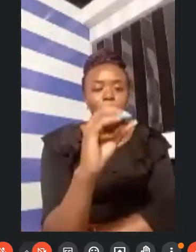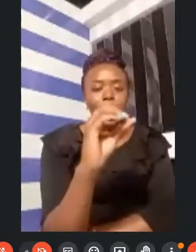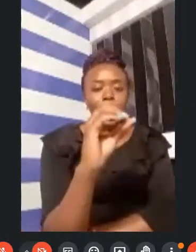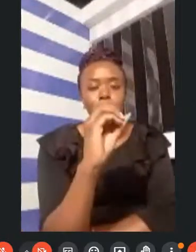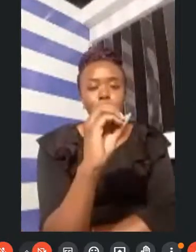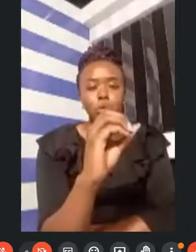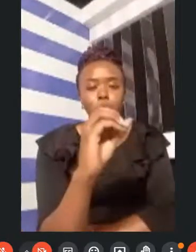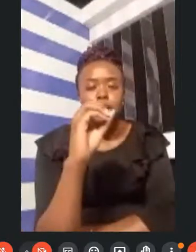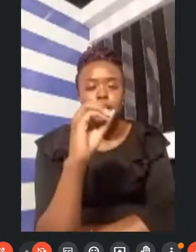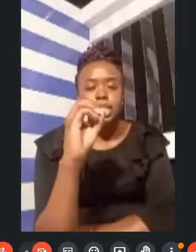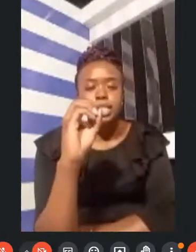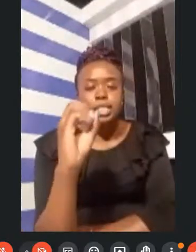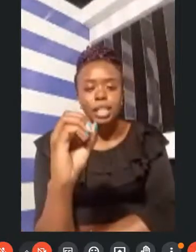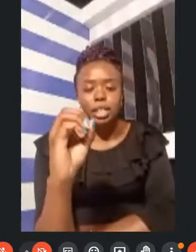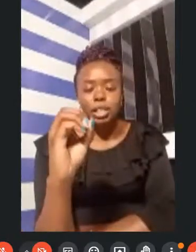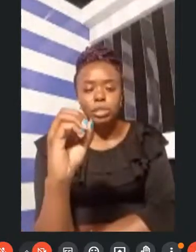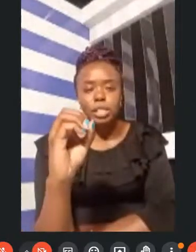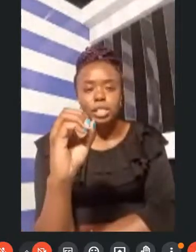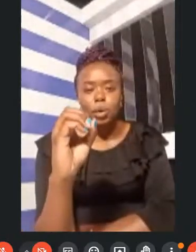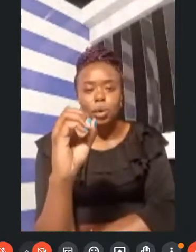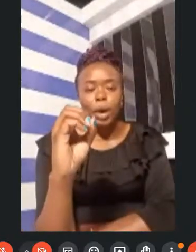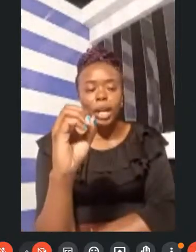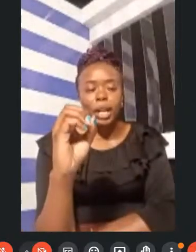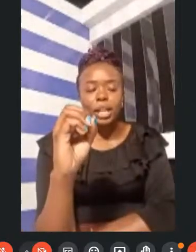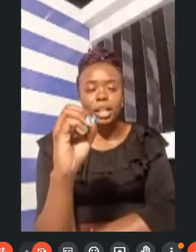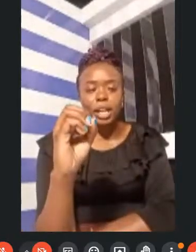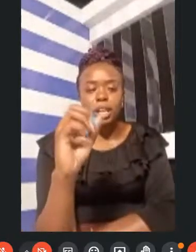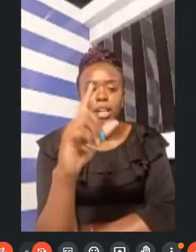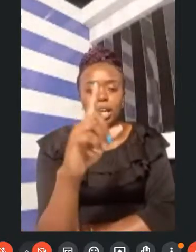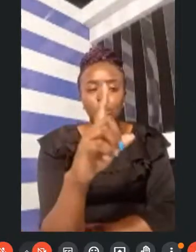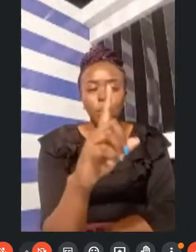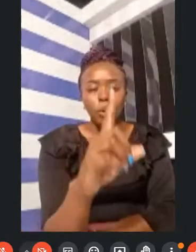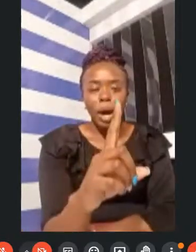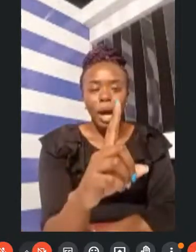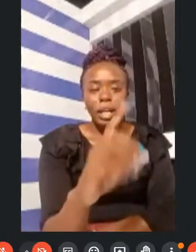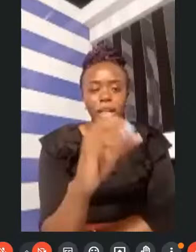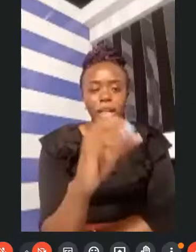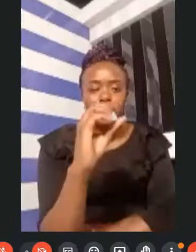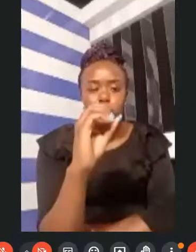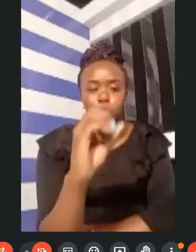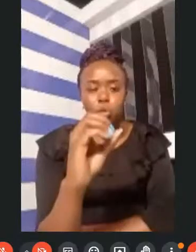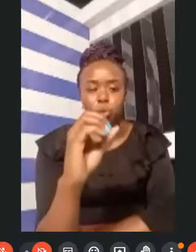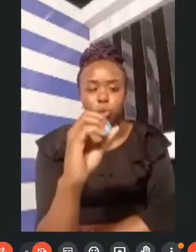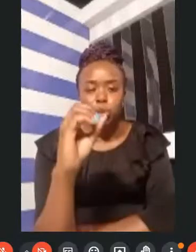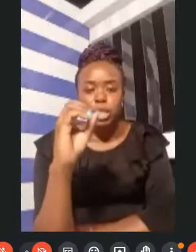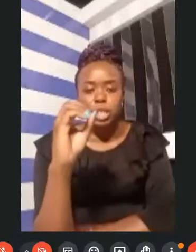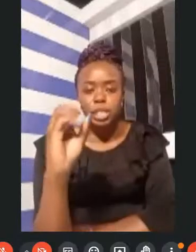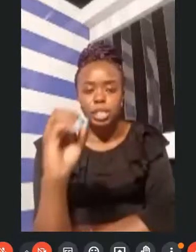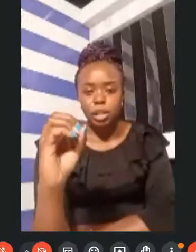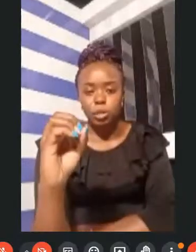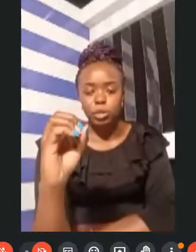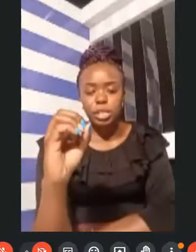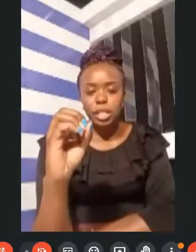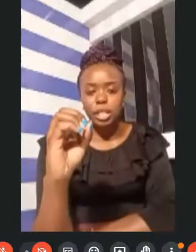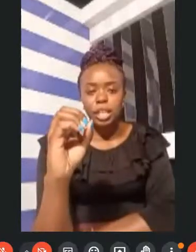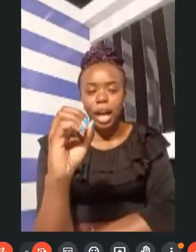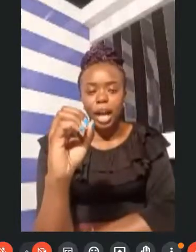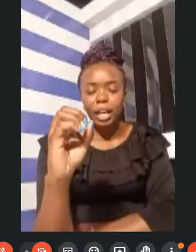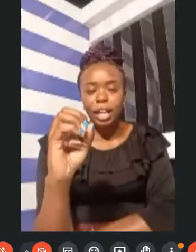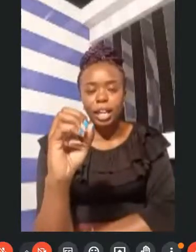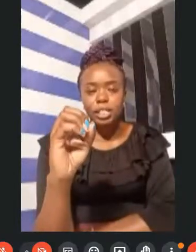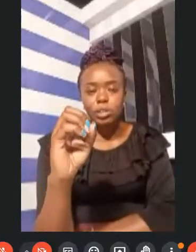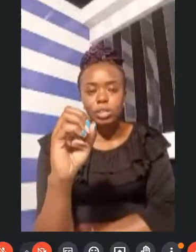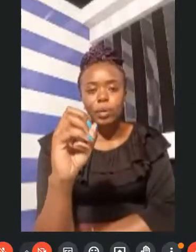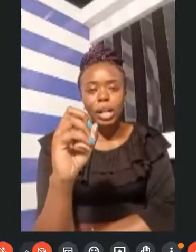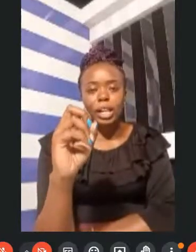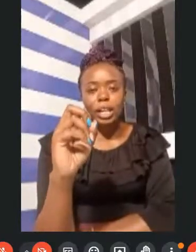1 and 2 zeros. 100. 1, 2 zeros.